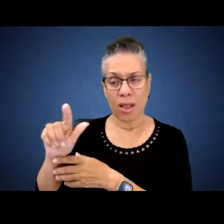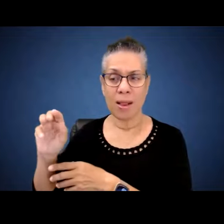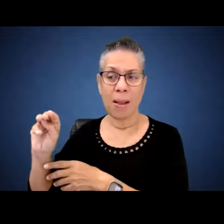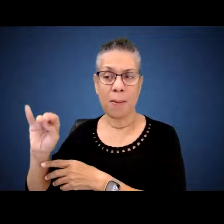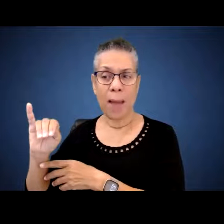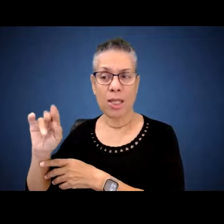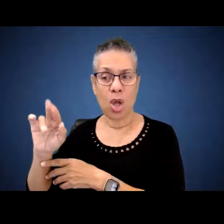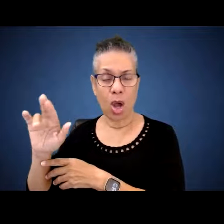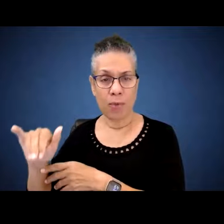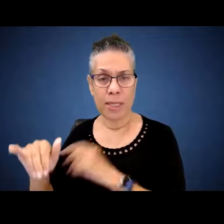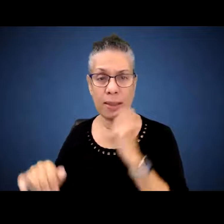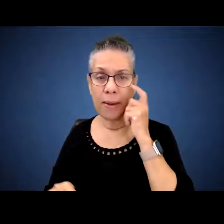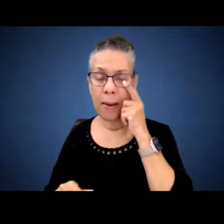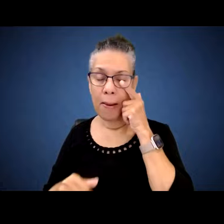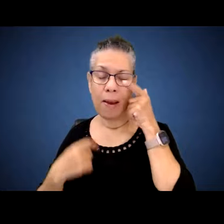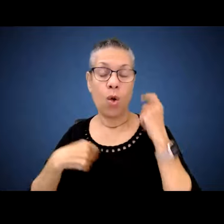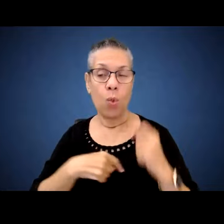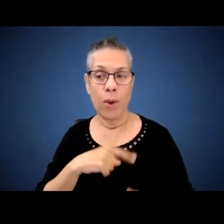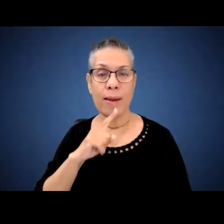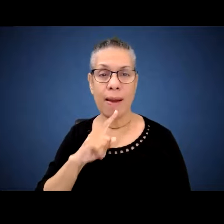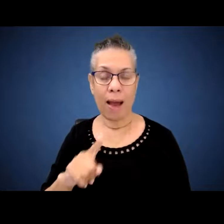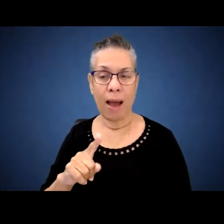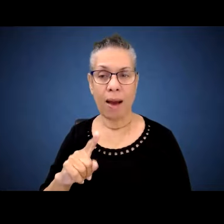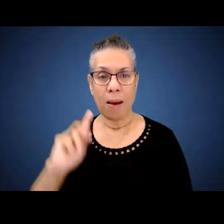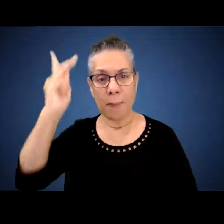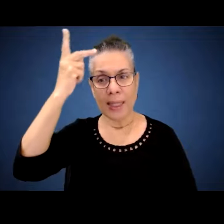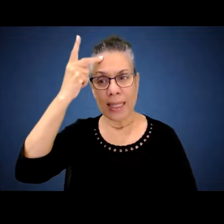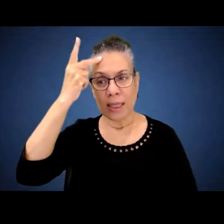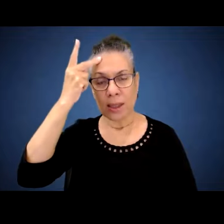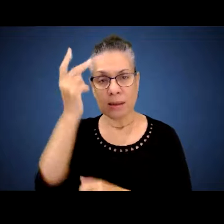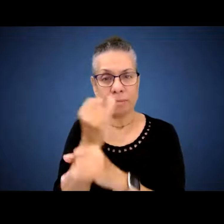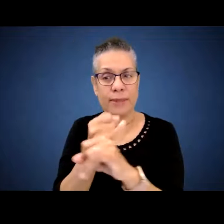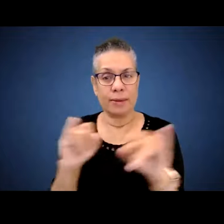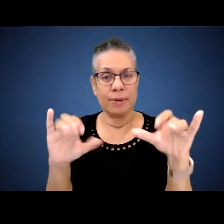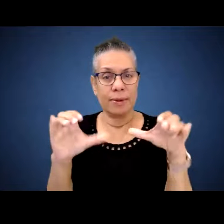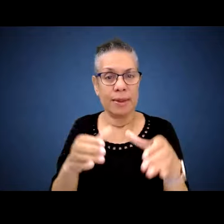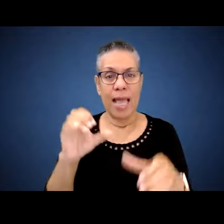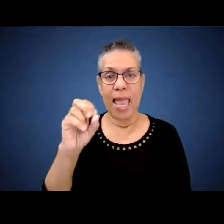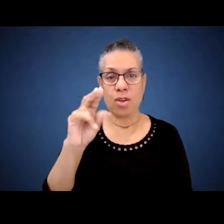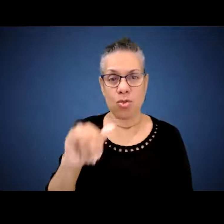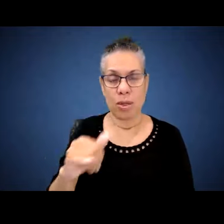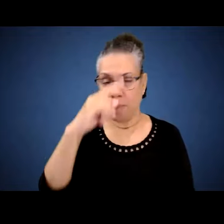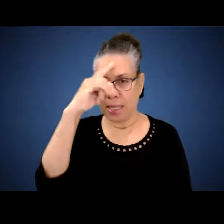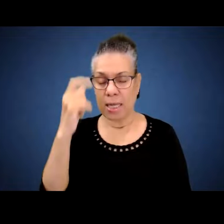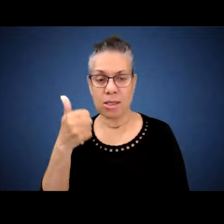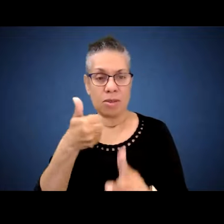minority, we are political entities because of the membership and the sovereignty